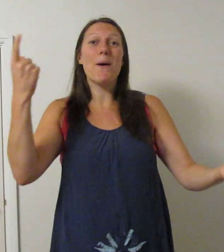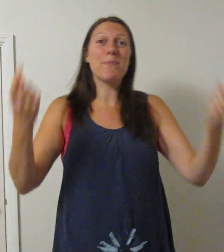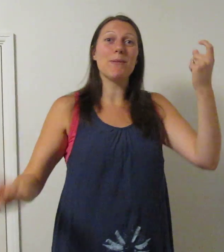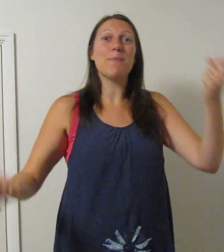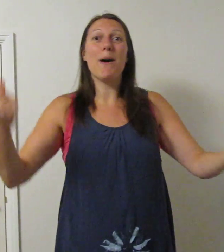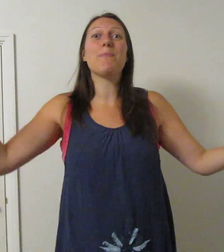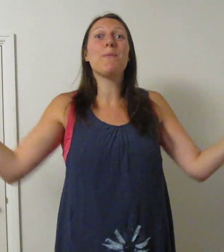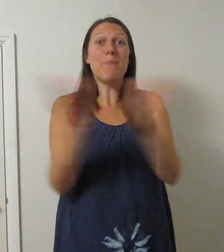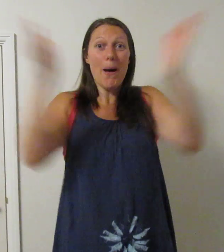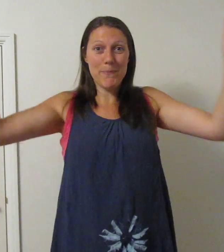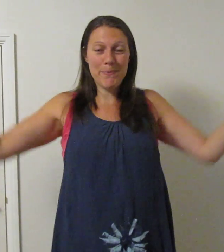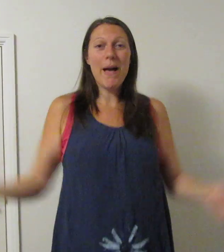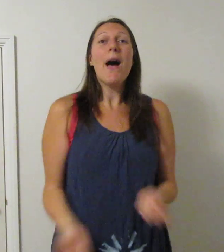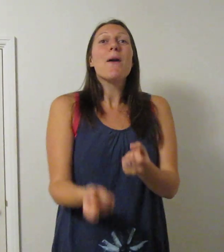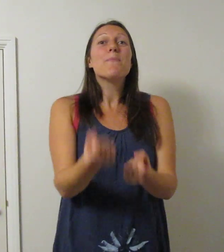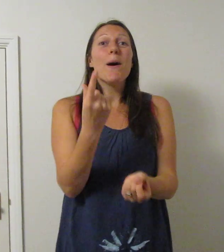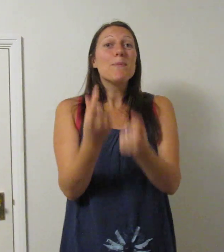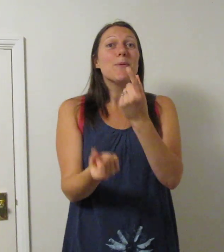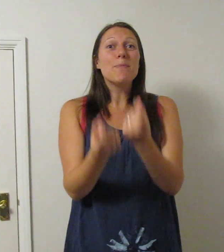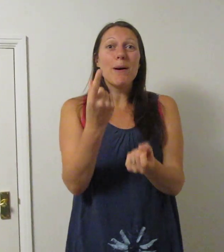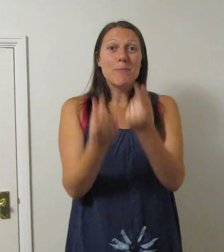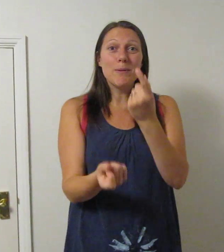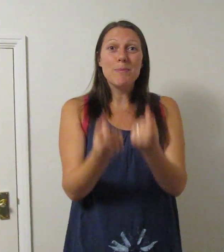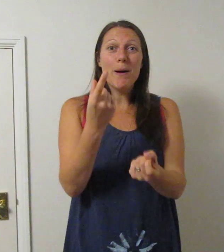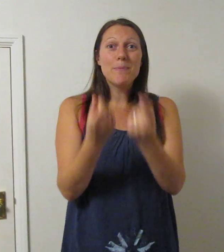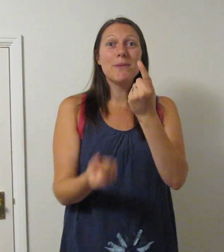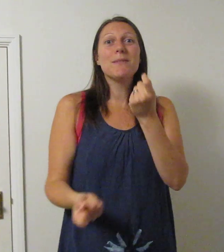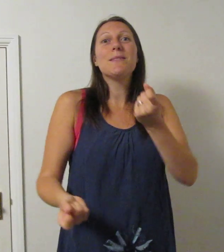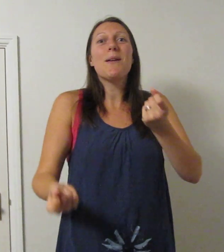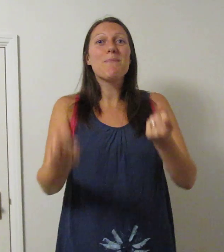bubble, bubble, pop! Bubble, bubble, bubble,